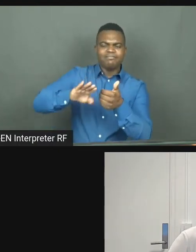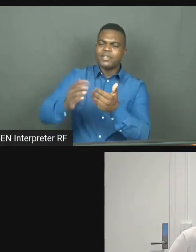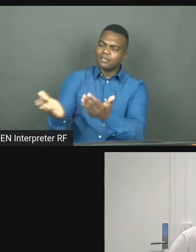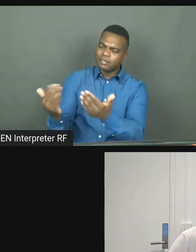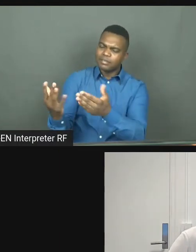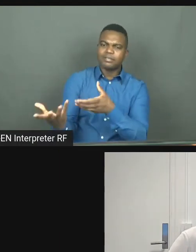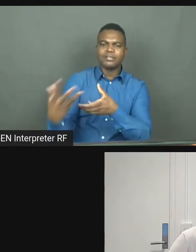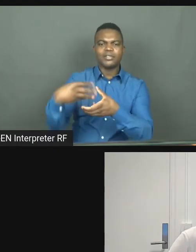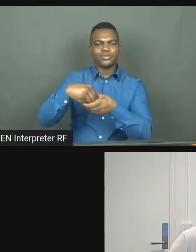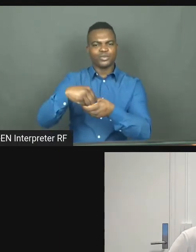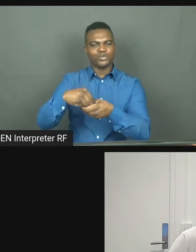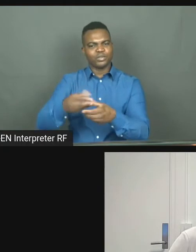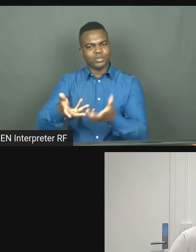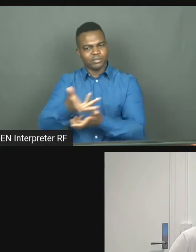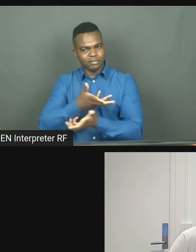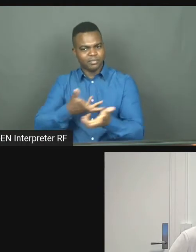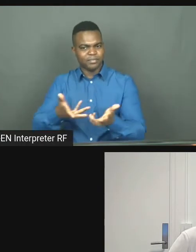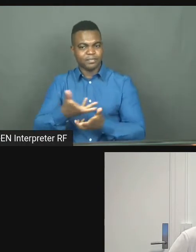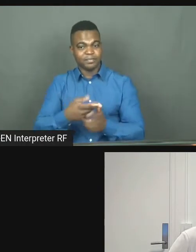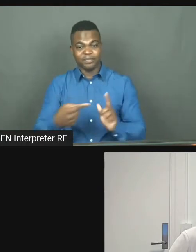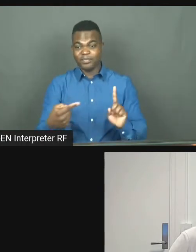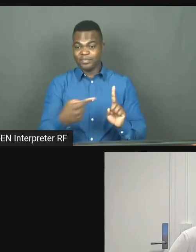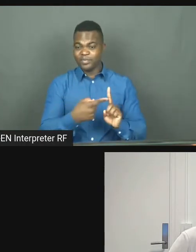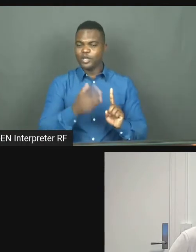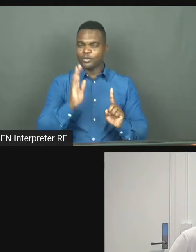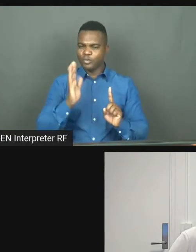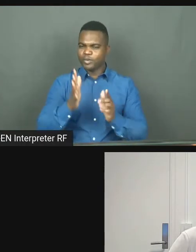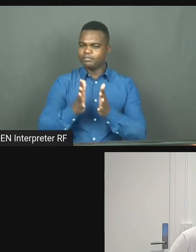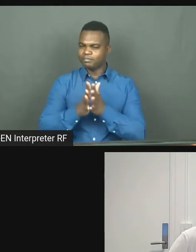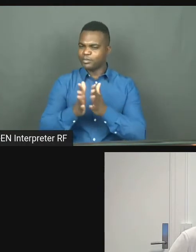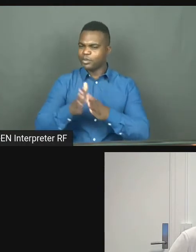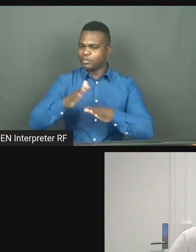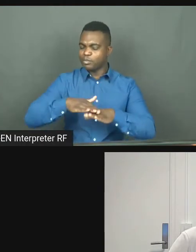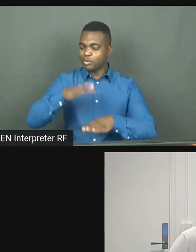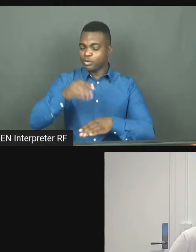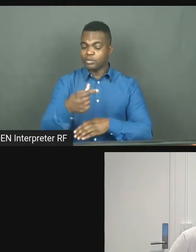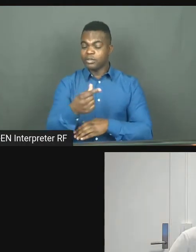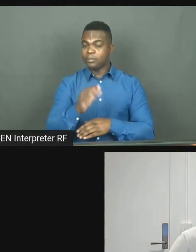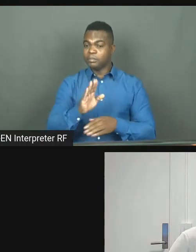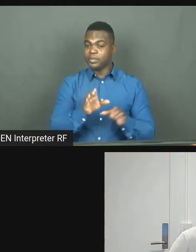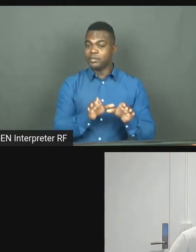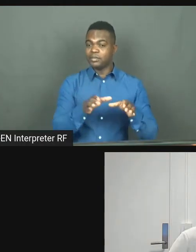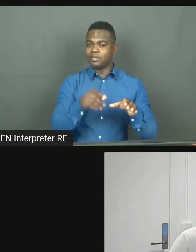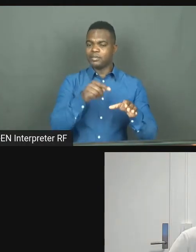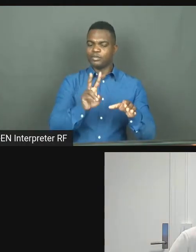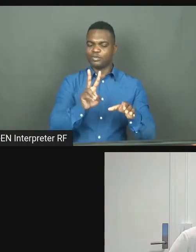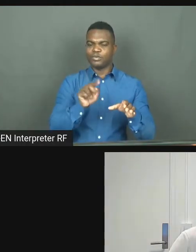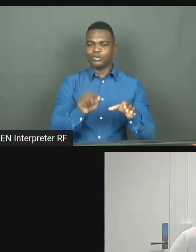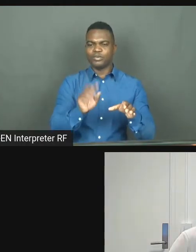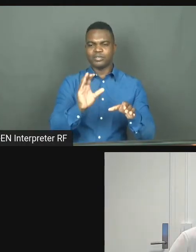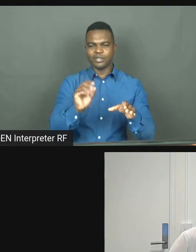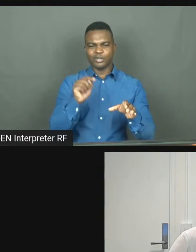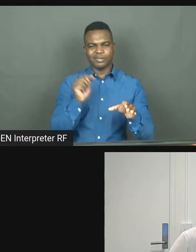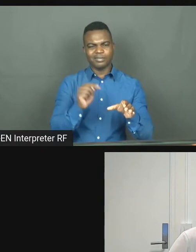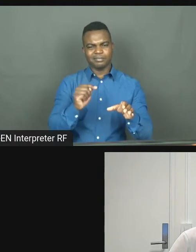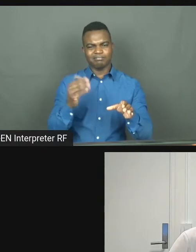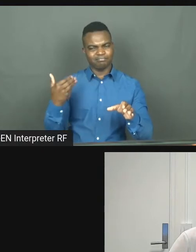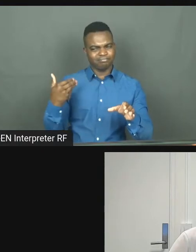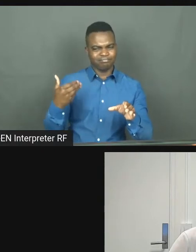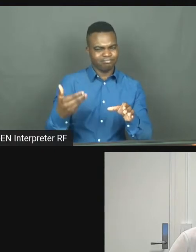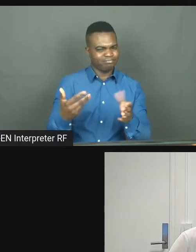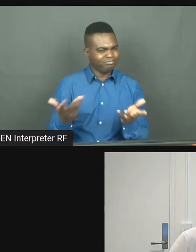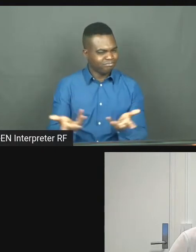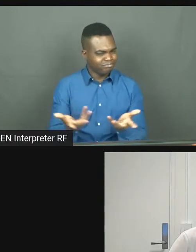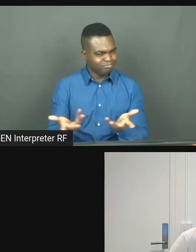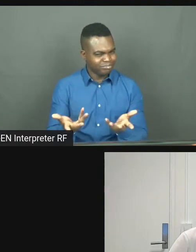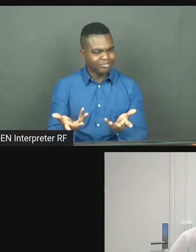all met by now, will join us shortly after Jan's speech to lead us through the question and answer session. So Jan, if